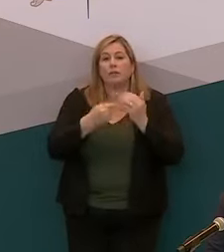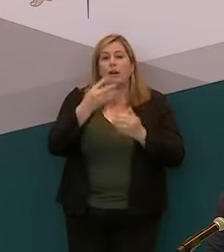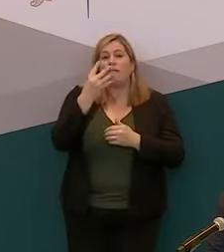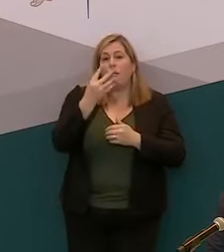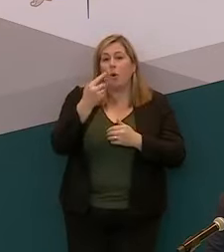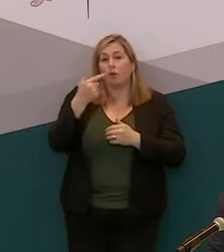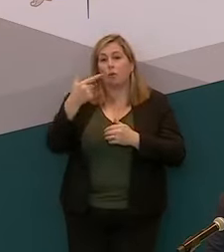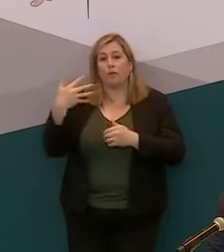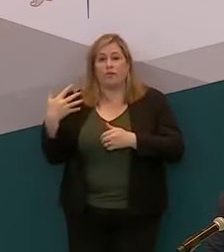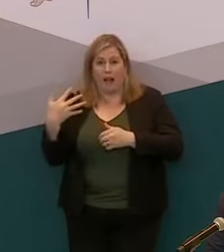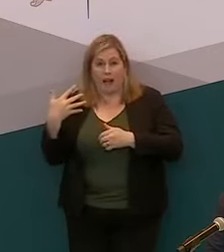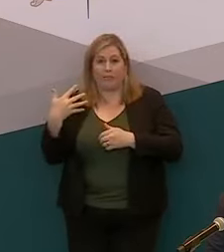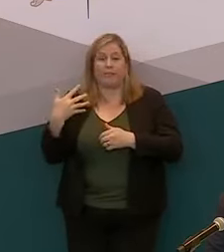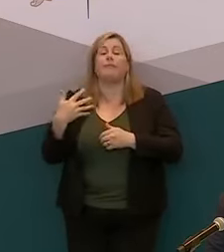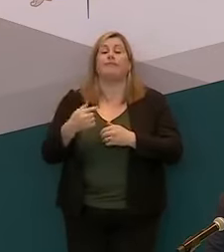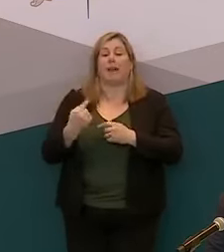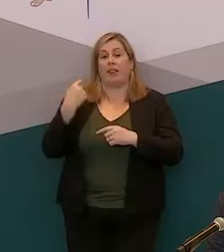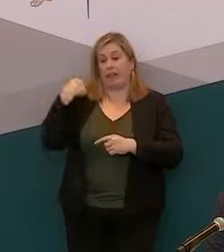12,425 cases at that point,